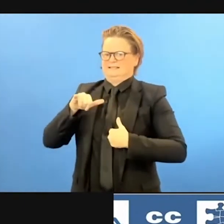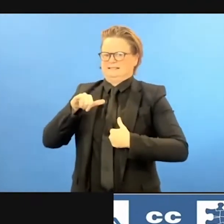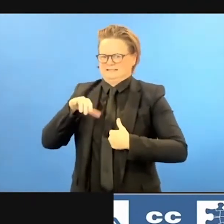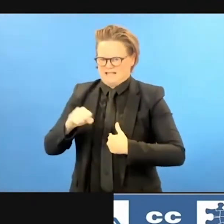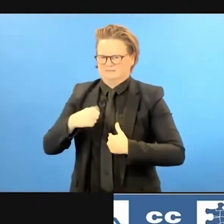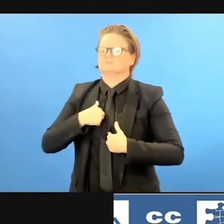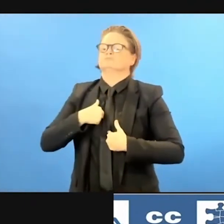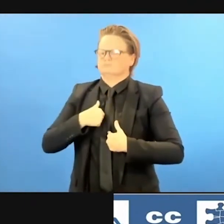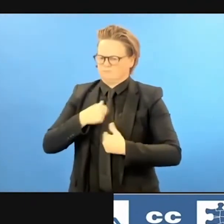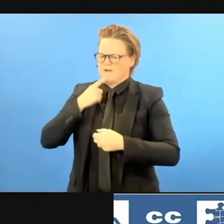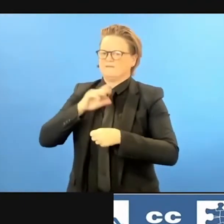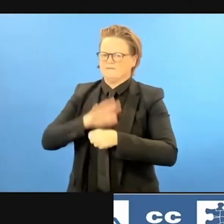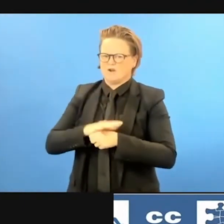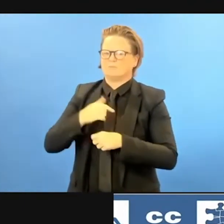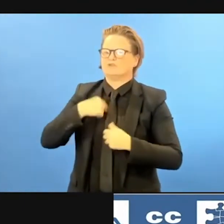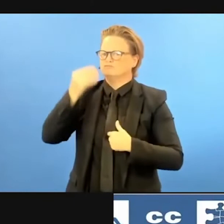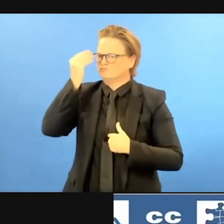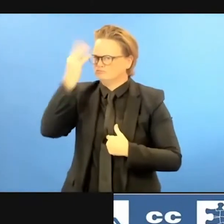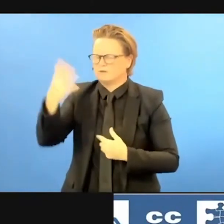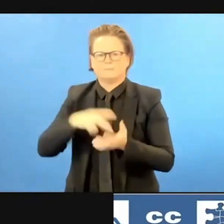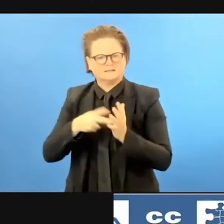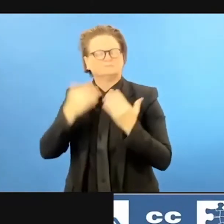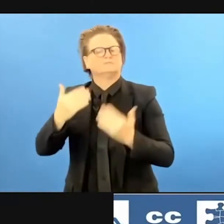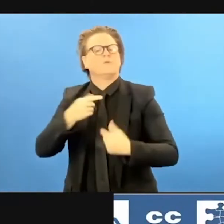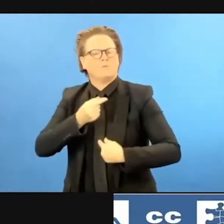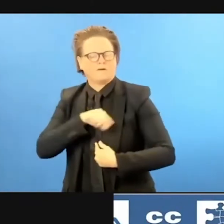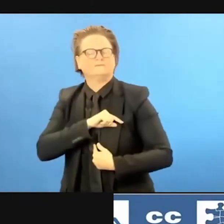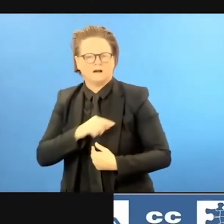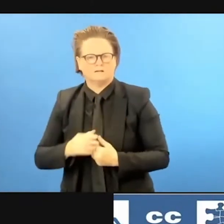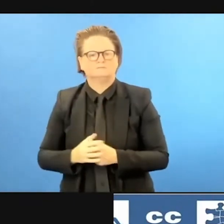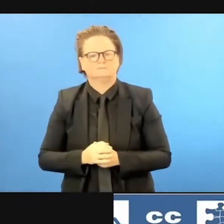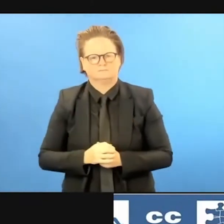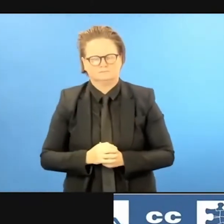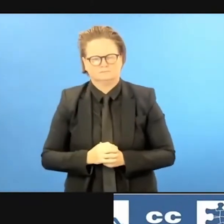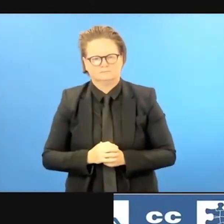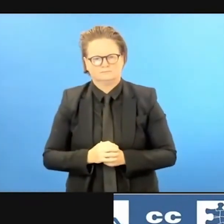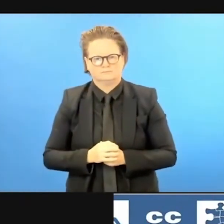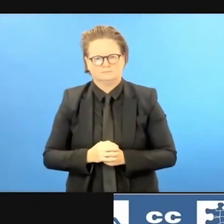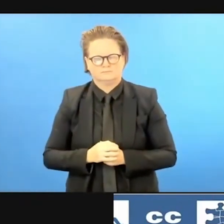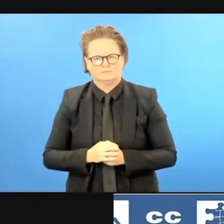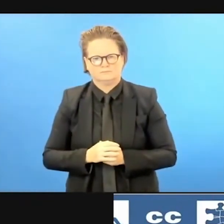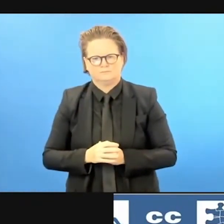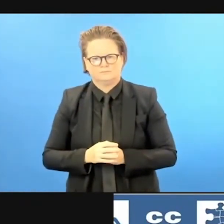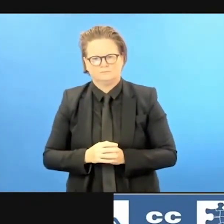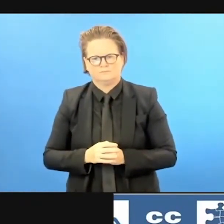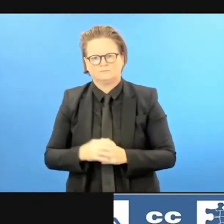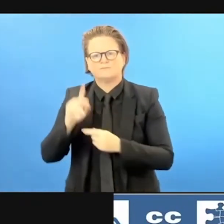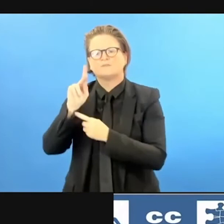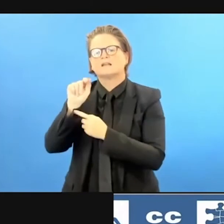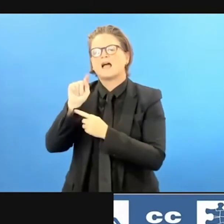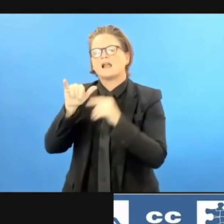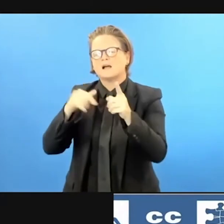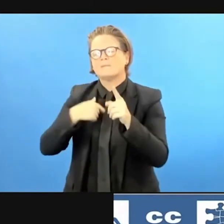All right. There were some questions around the actual vaccination sites, and